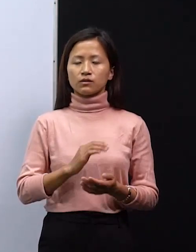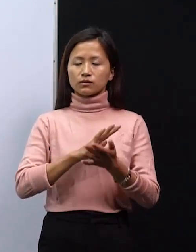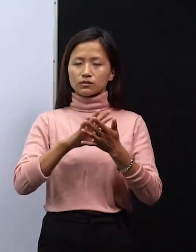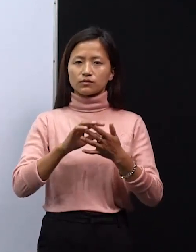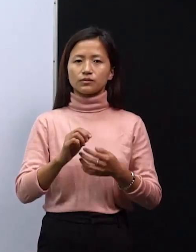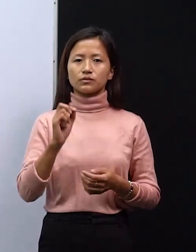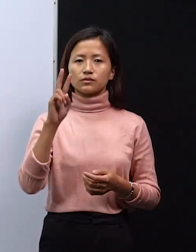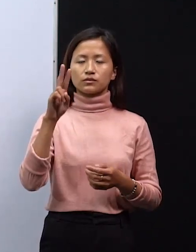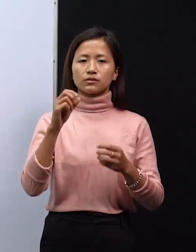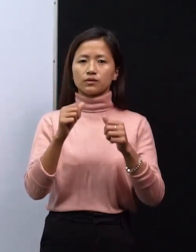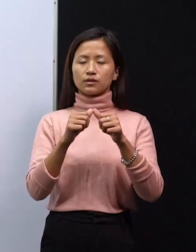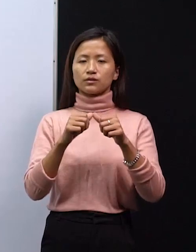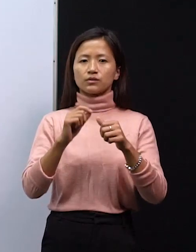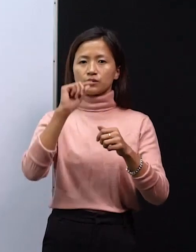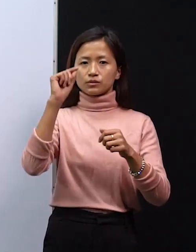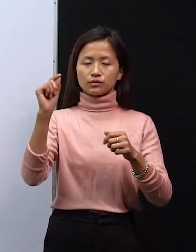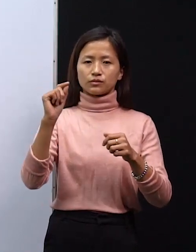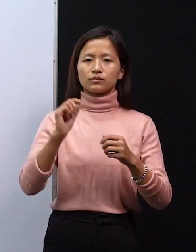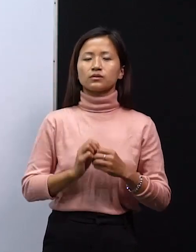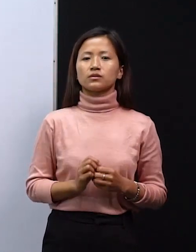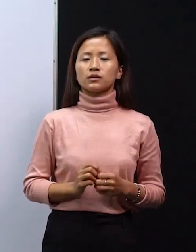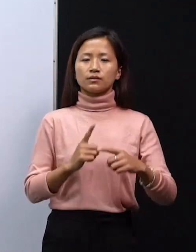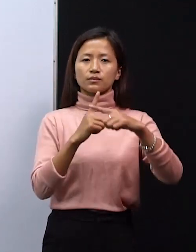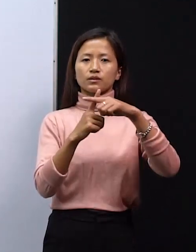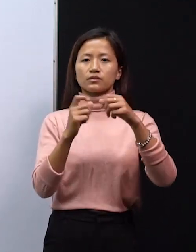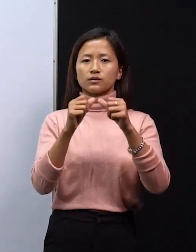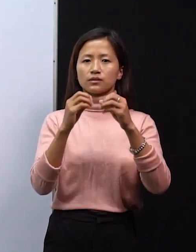to the power 2 plus ab